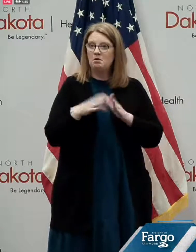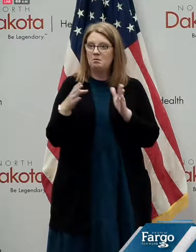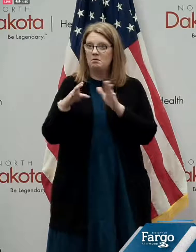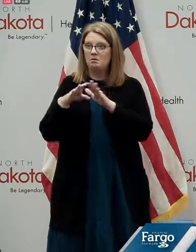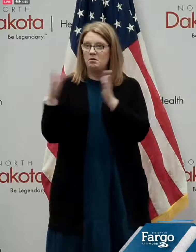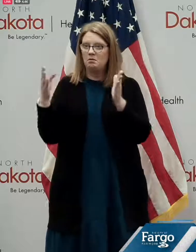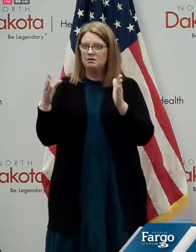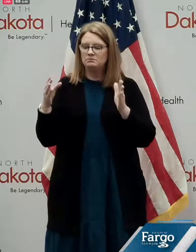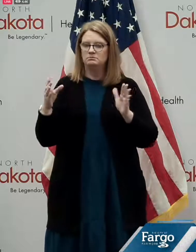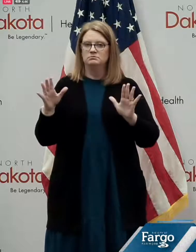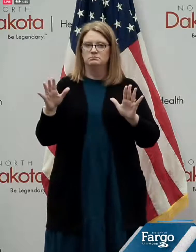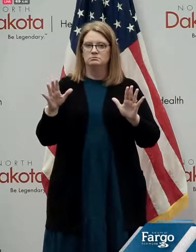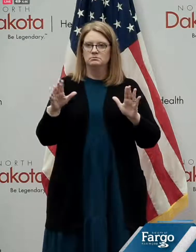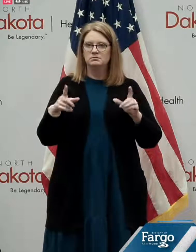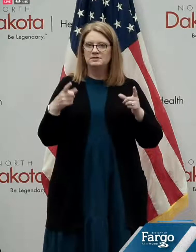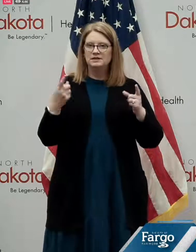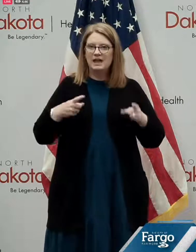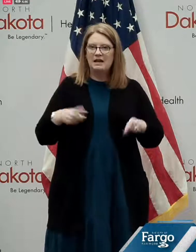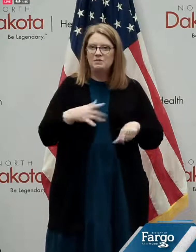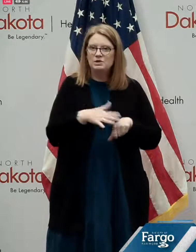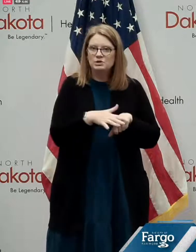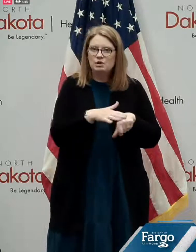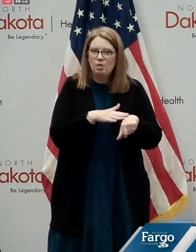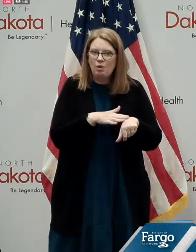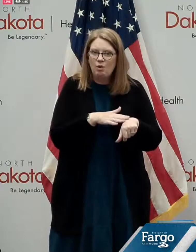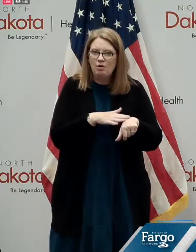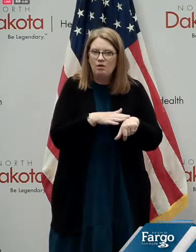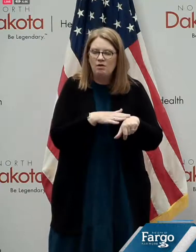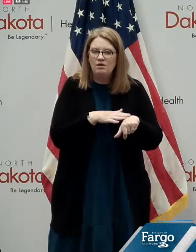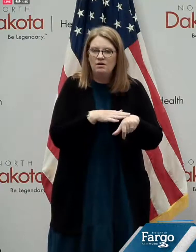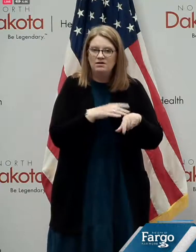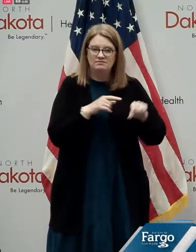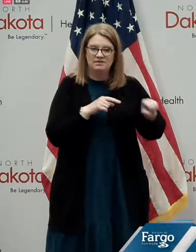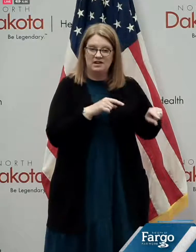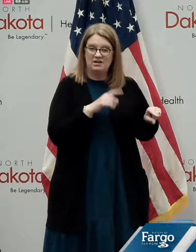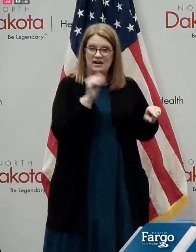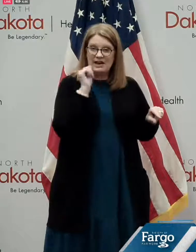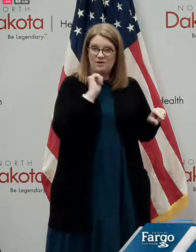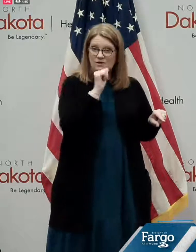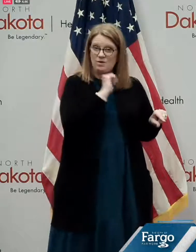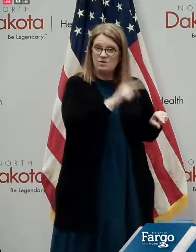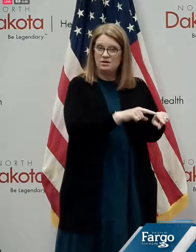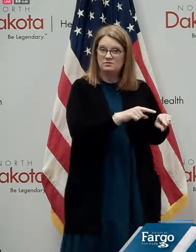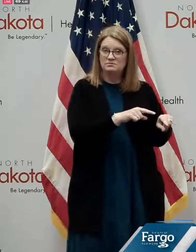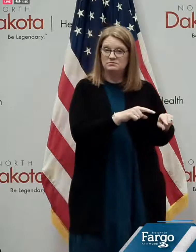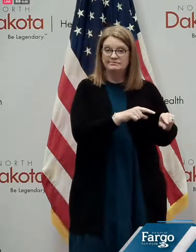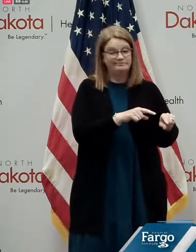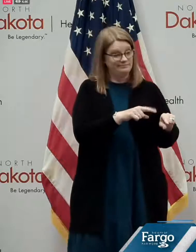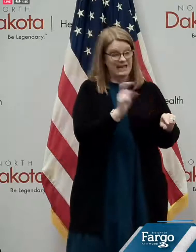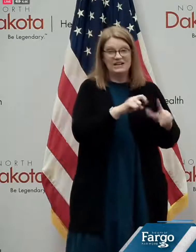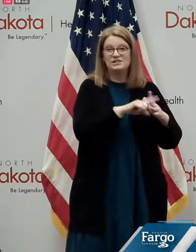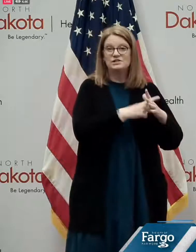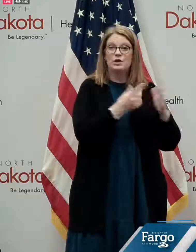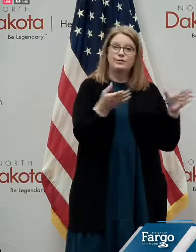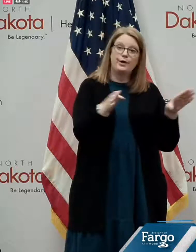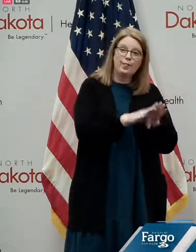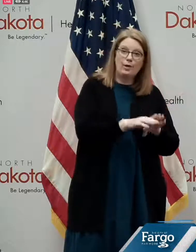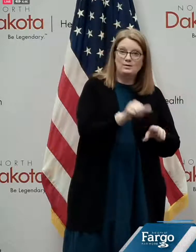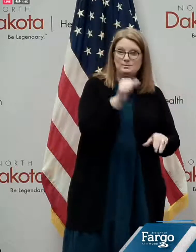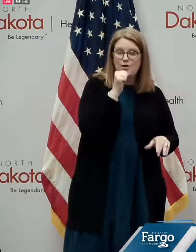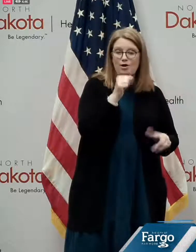happened there to slow the spread, to turn the corner down in Arizona, they've had to, again, close bars. They've had to